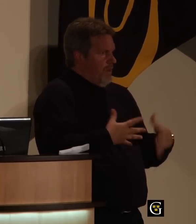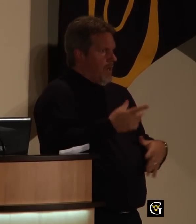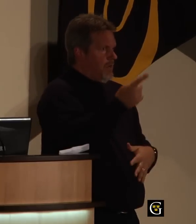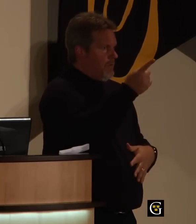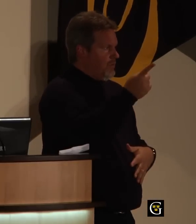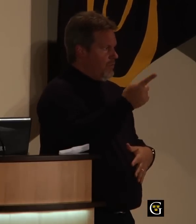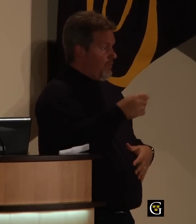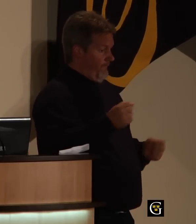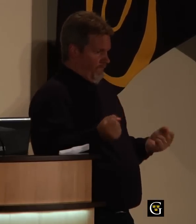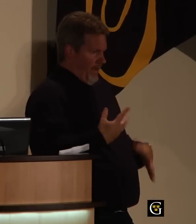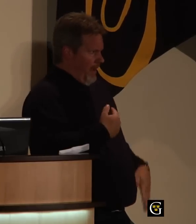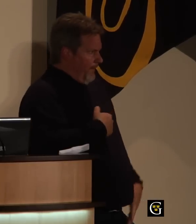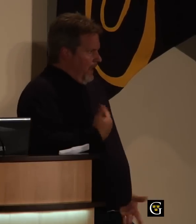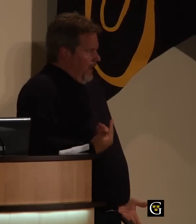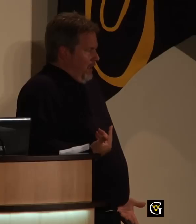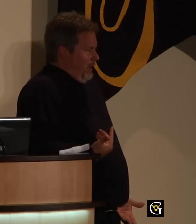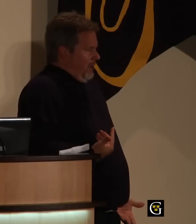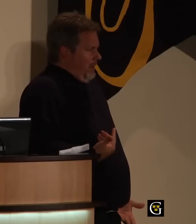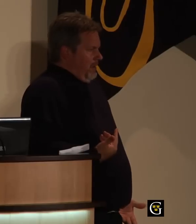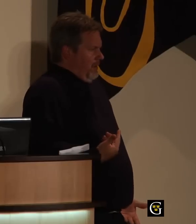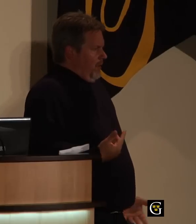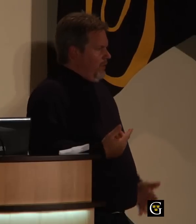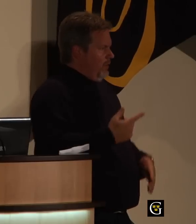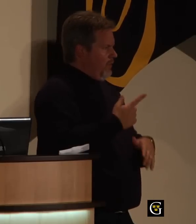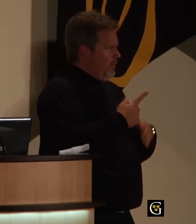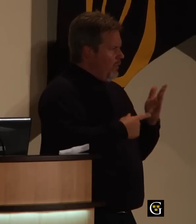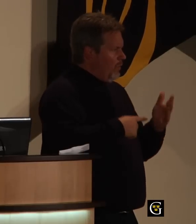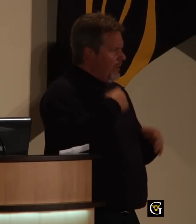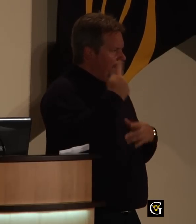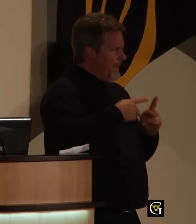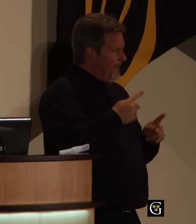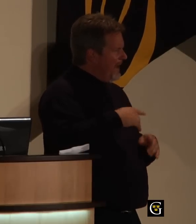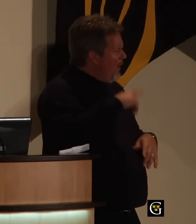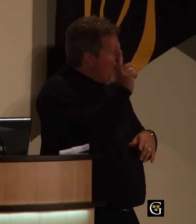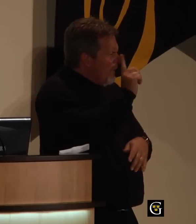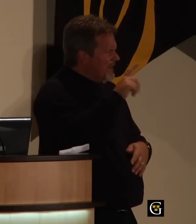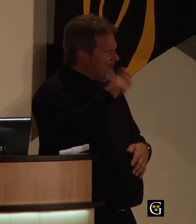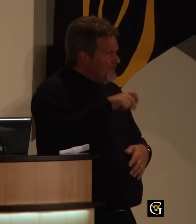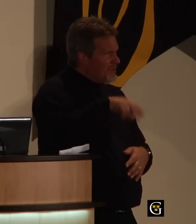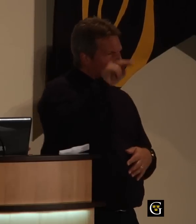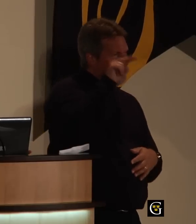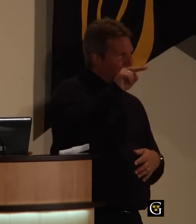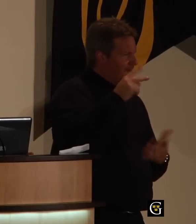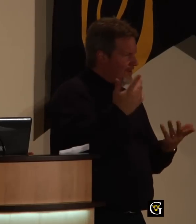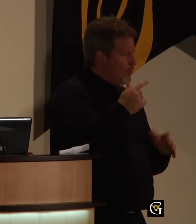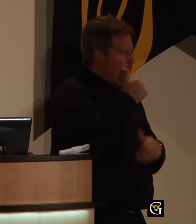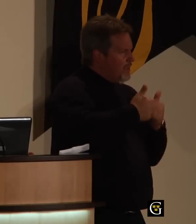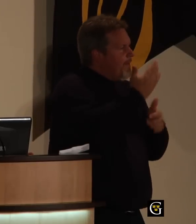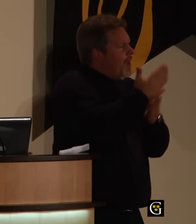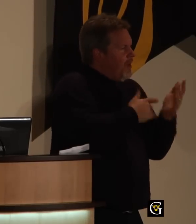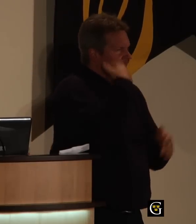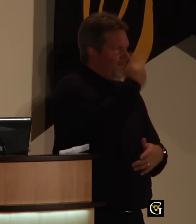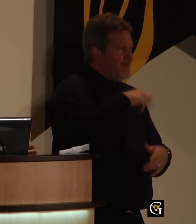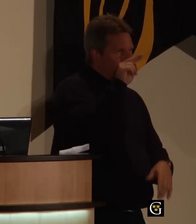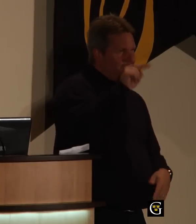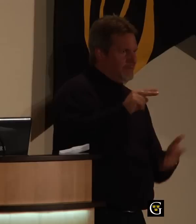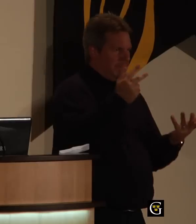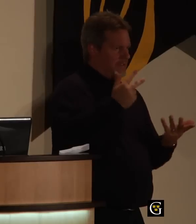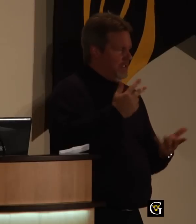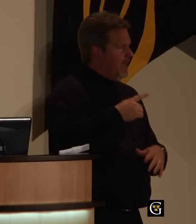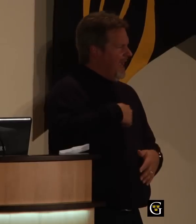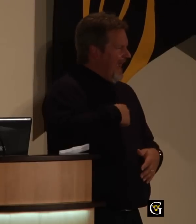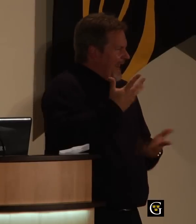out? Where do other people look? What part of the face do you look at? And I couldn't ask anybody this question, because I felt like the minute